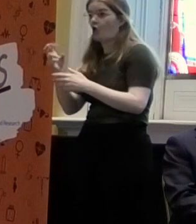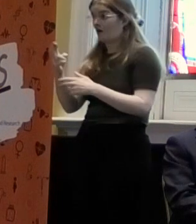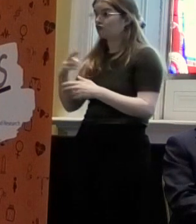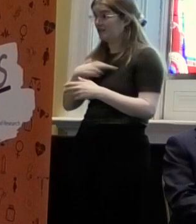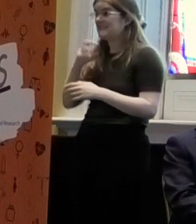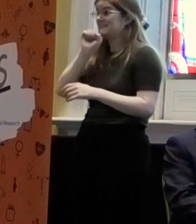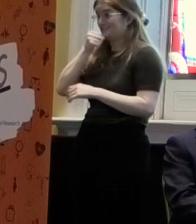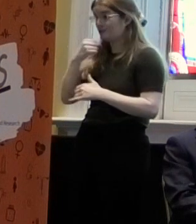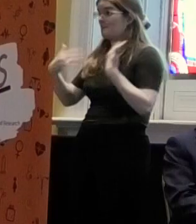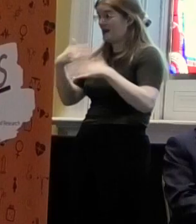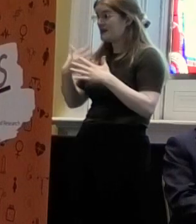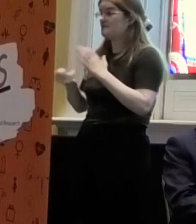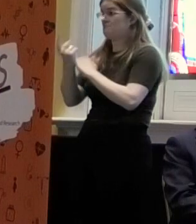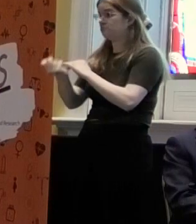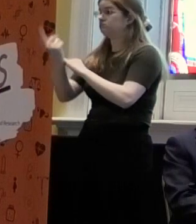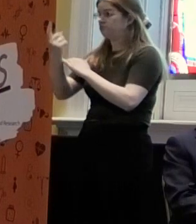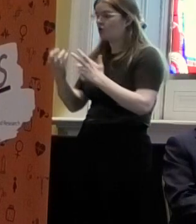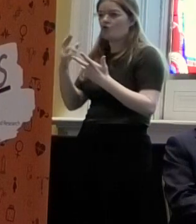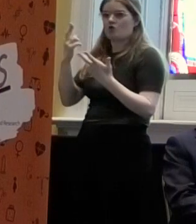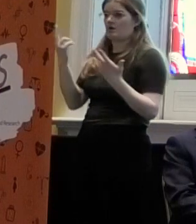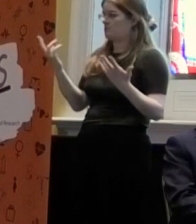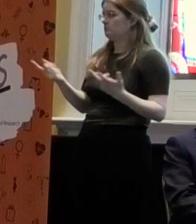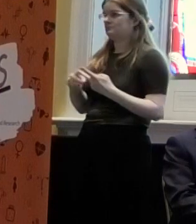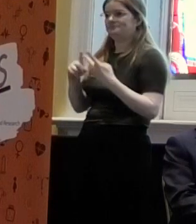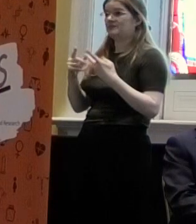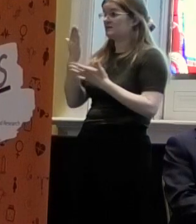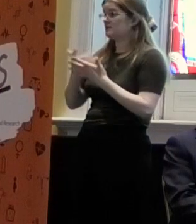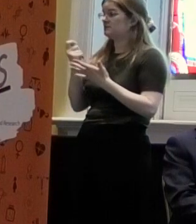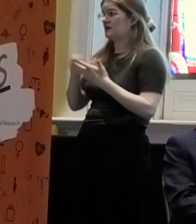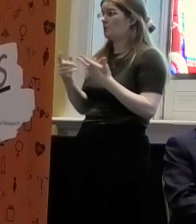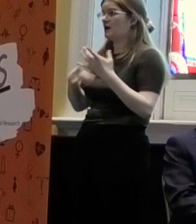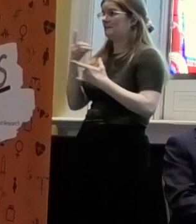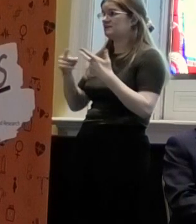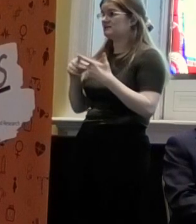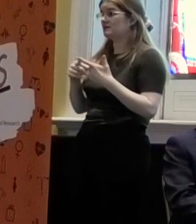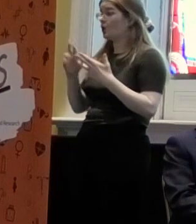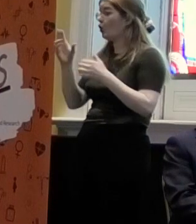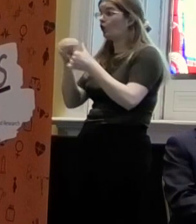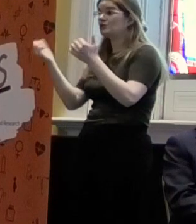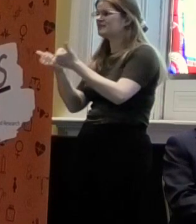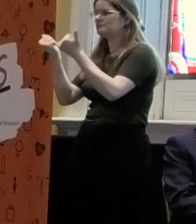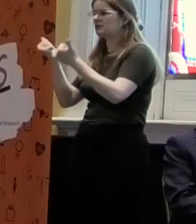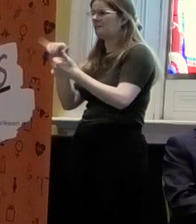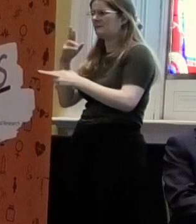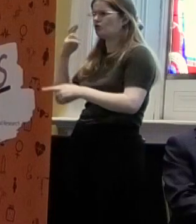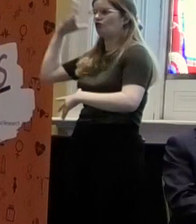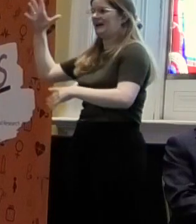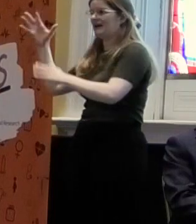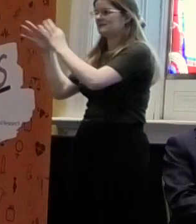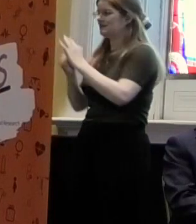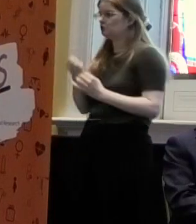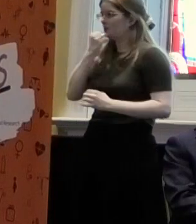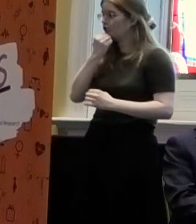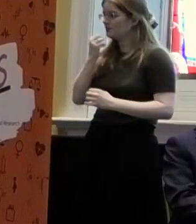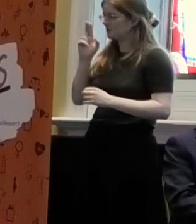really severe pains, to in some cases, symptoms that you wouldn't associate with periods, you know,